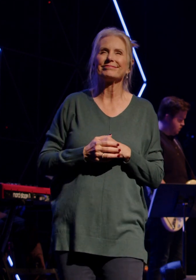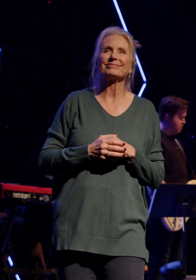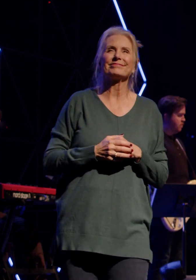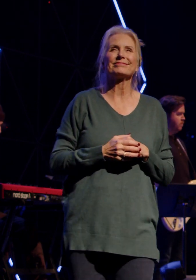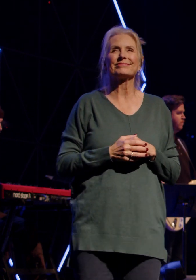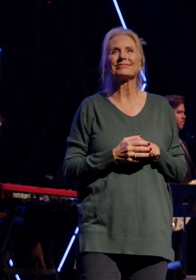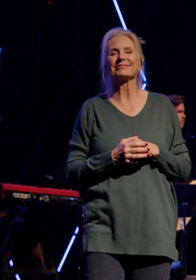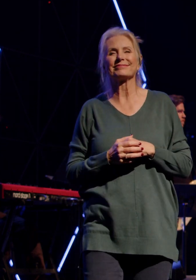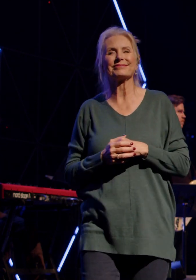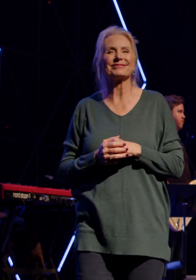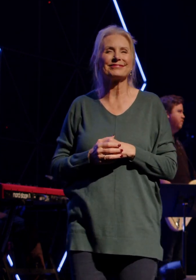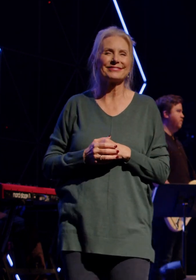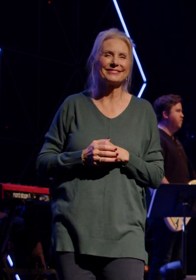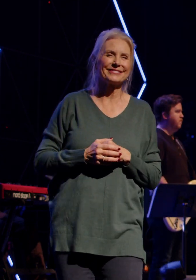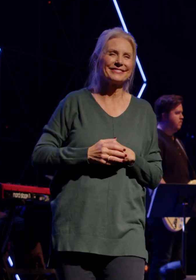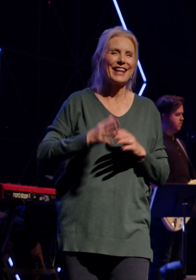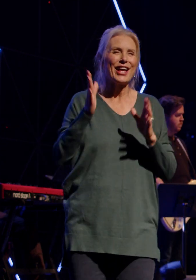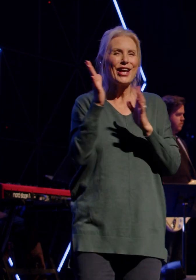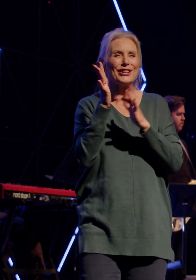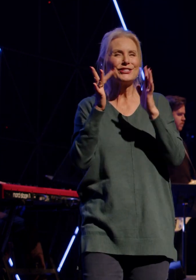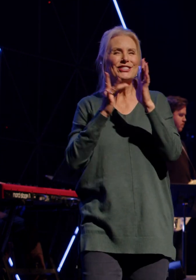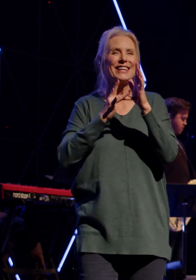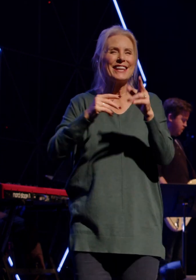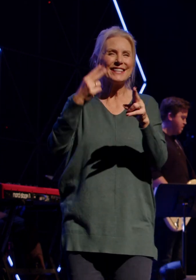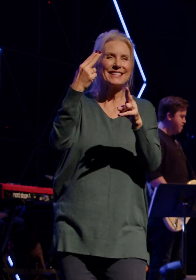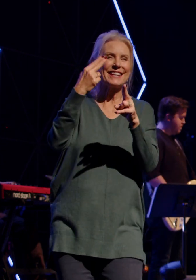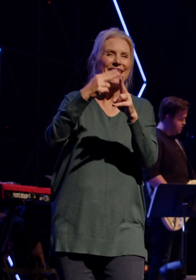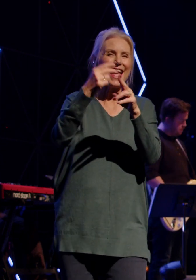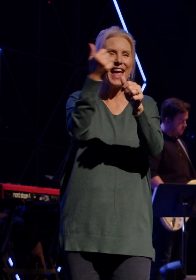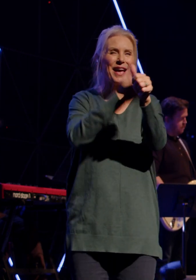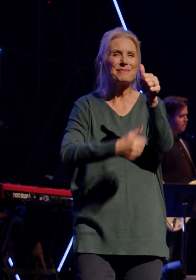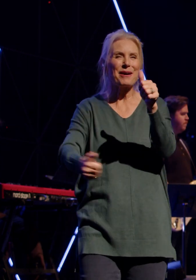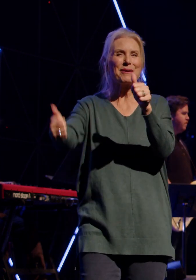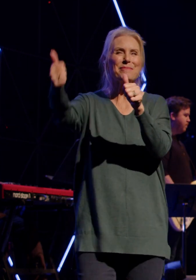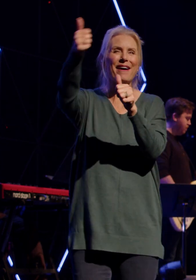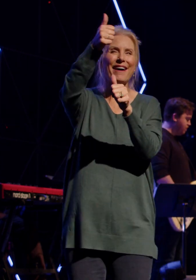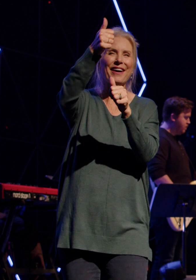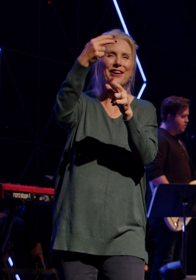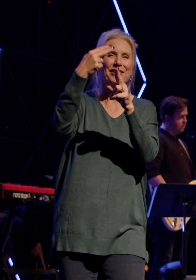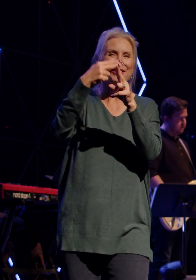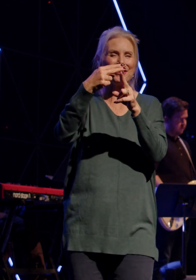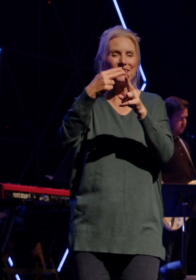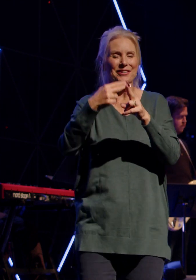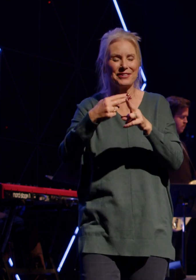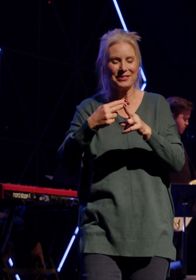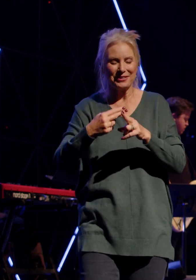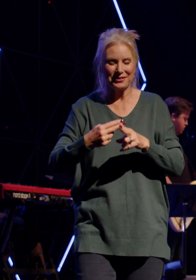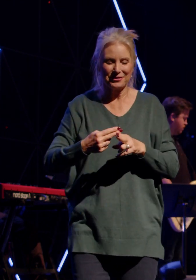Jesus, the name above every other.